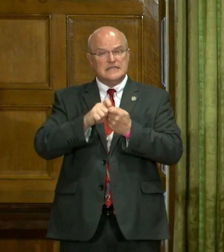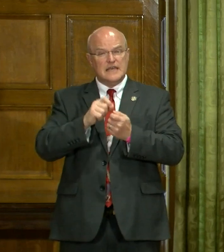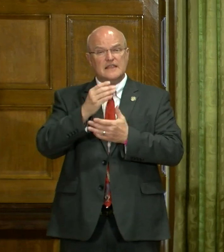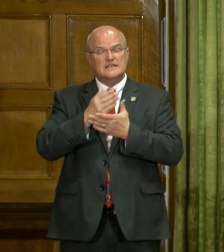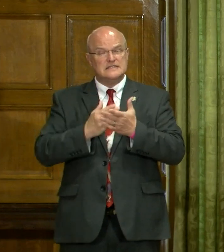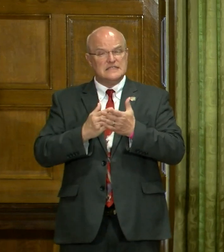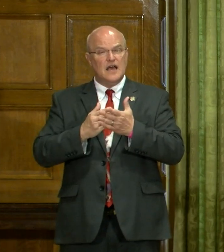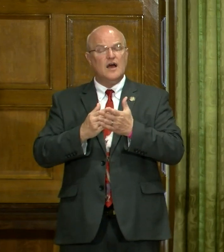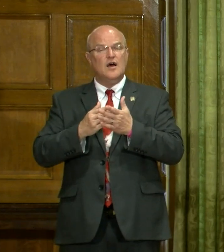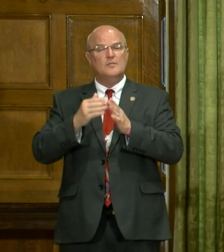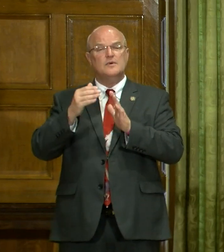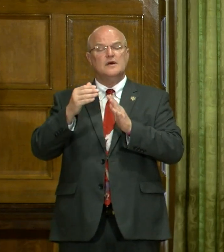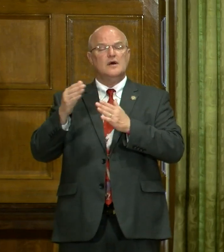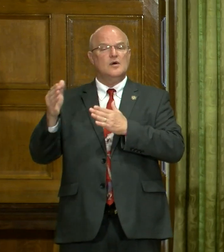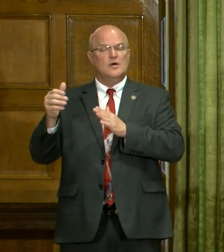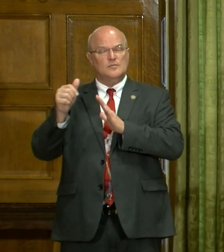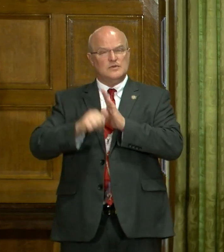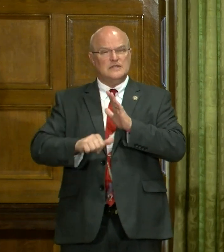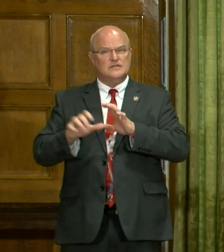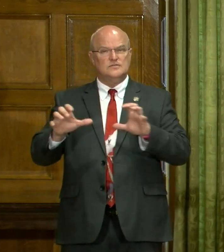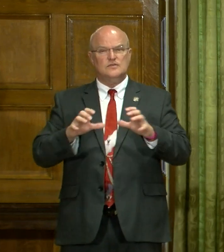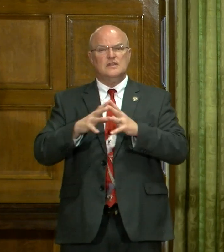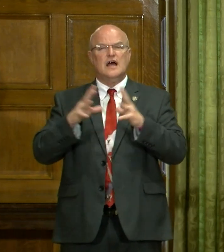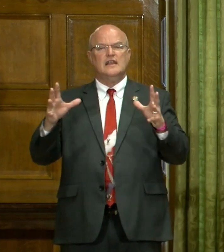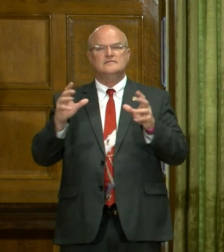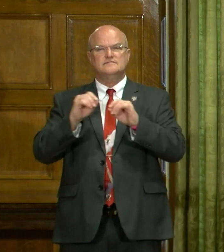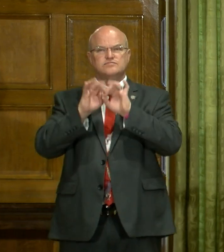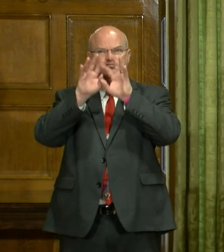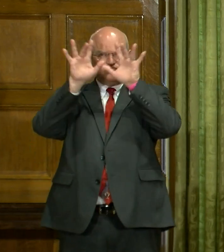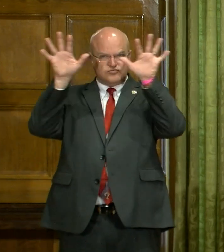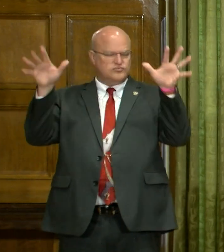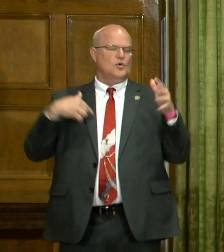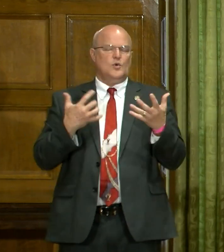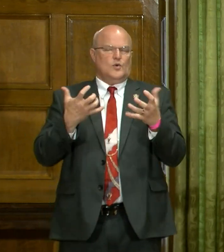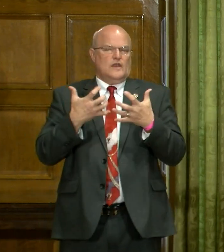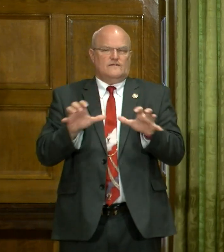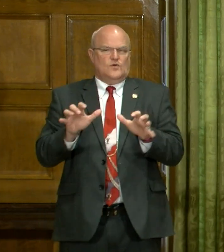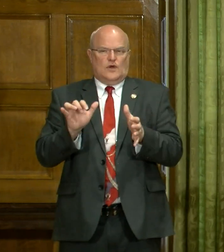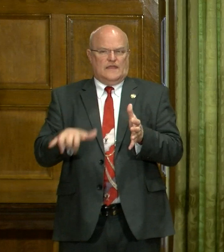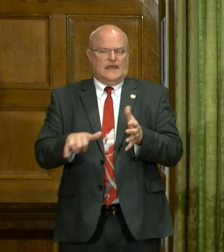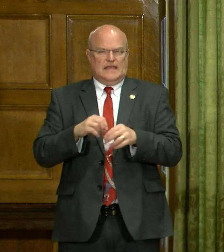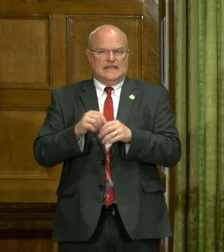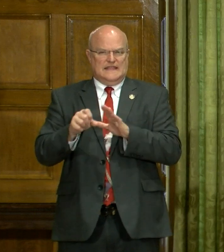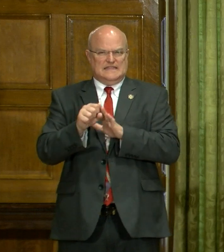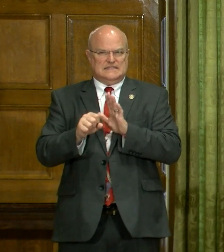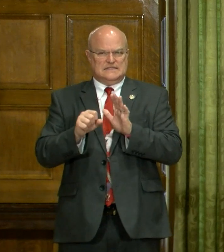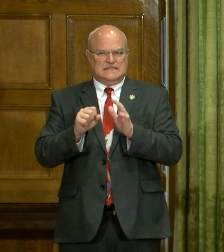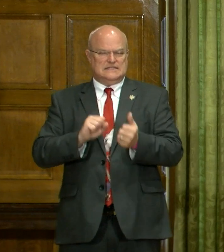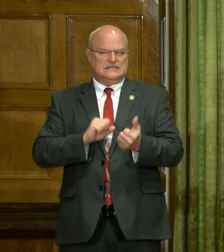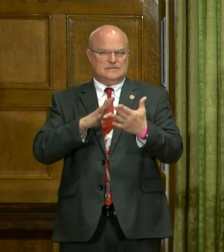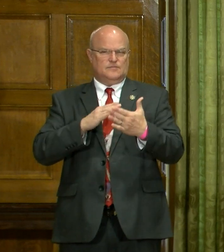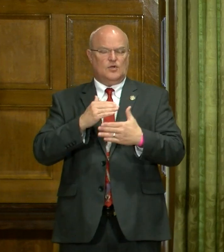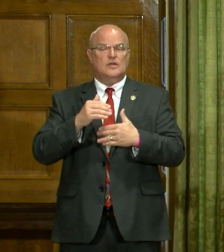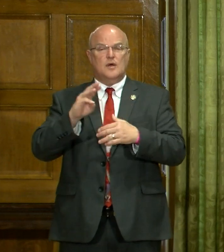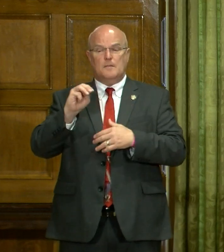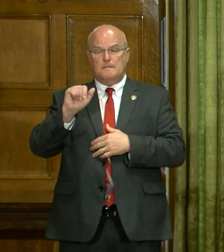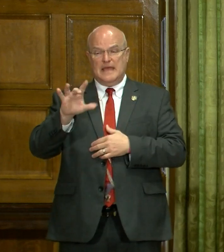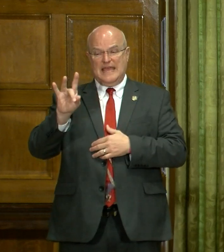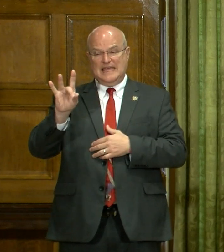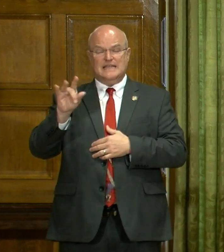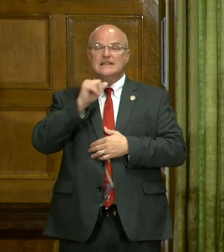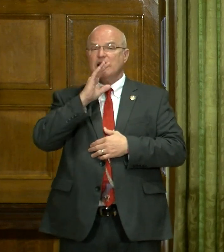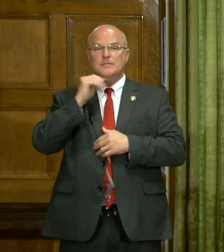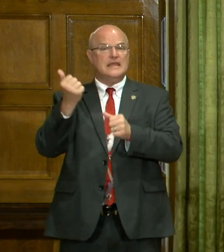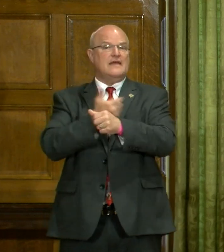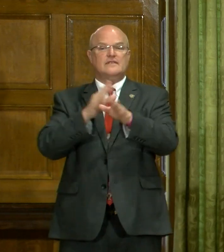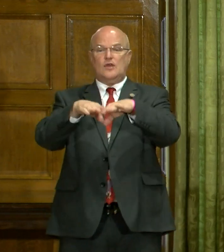there are some procedures that generate a lot of aerosols, and we want to avoid that in this staged approach. So come May 18th, it's not